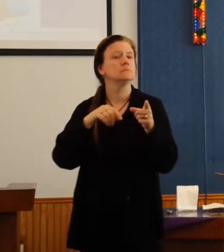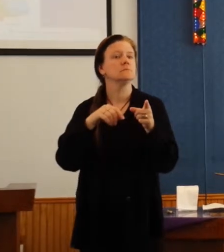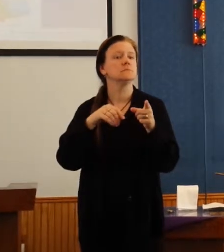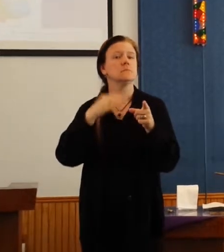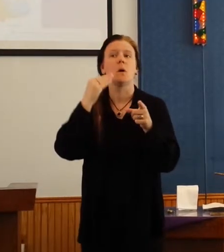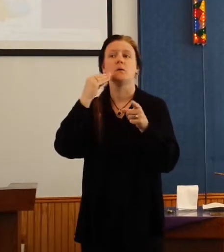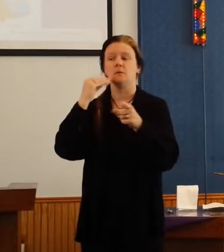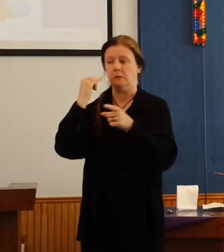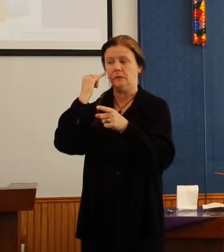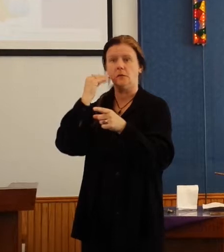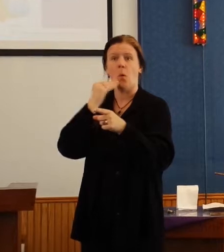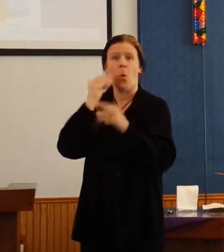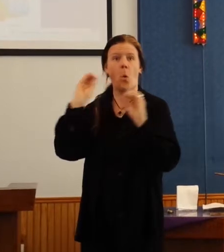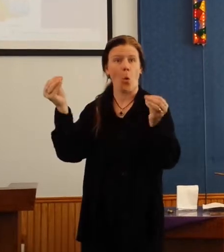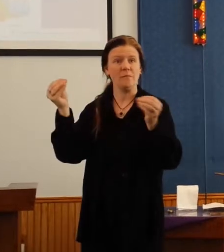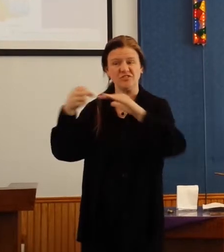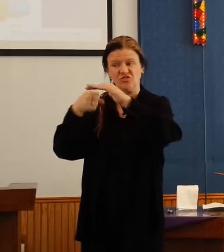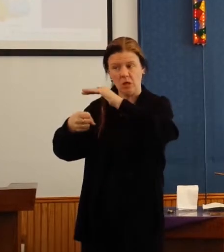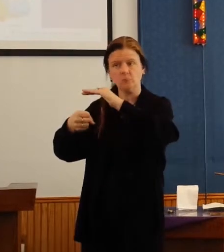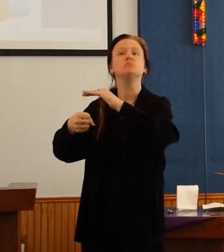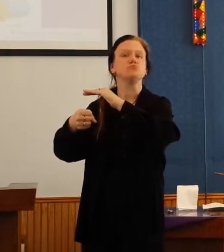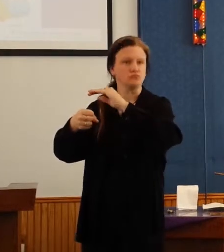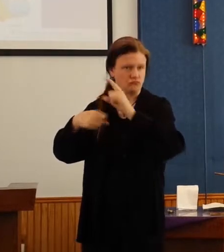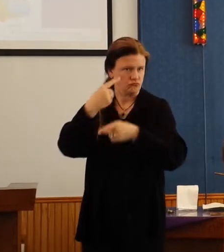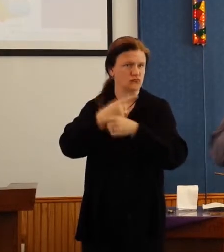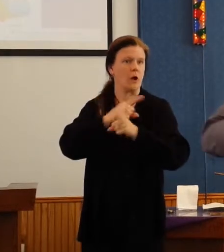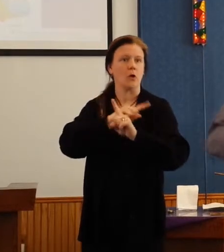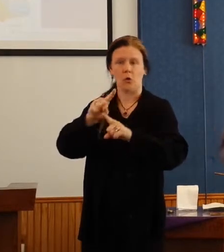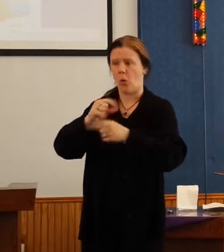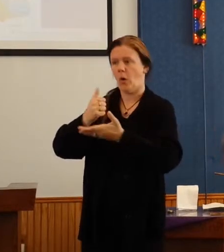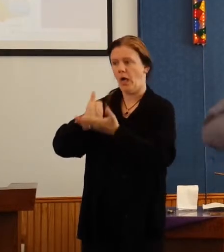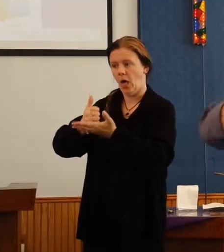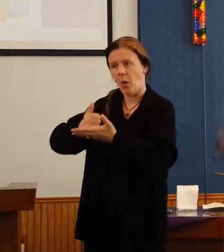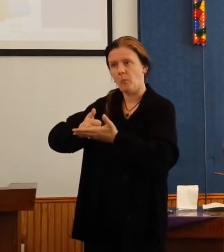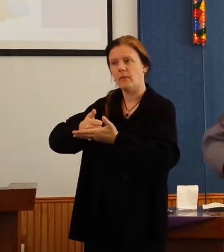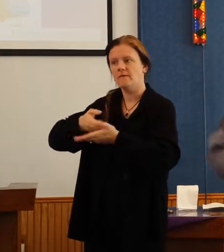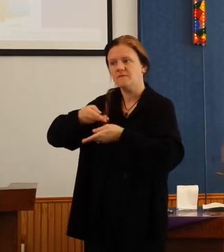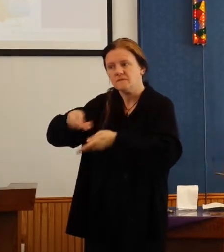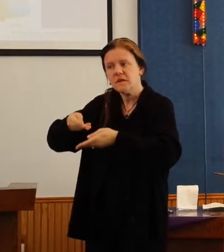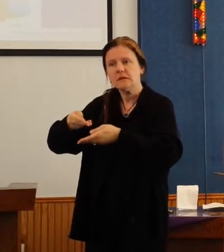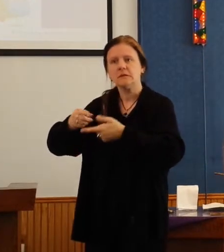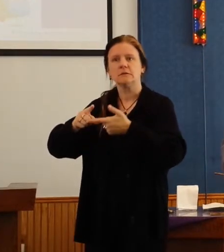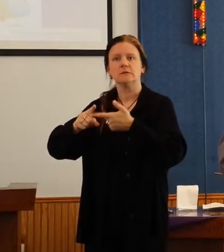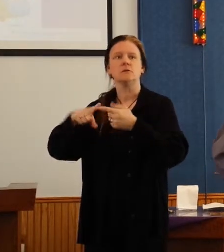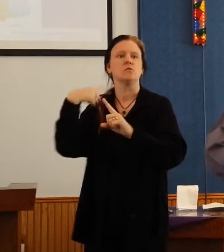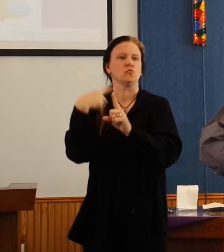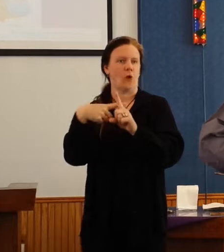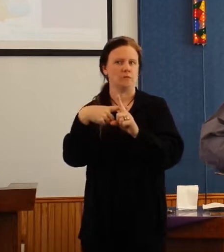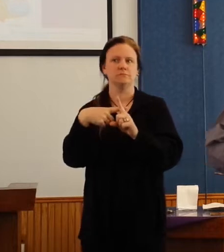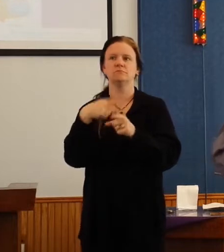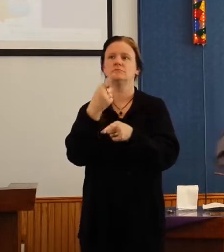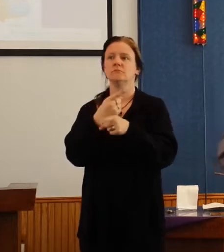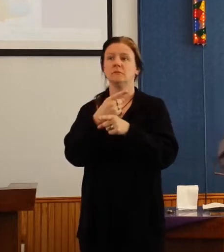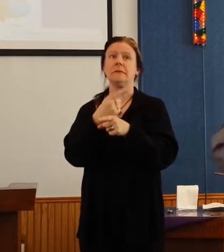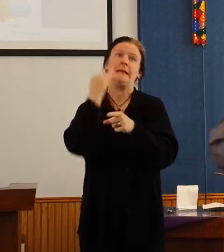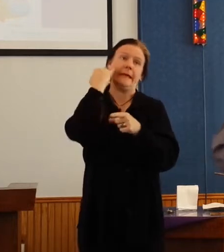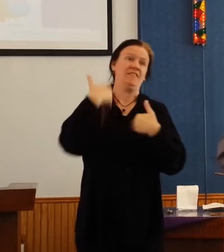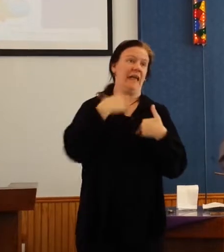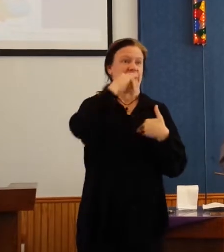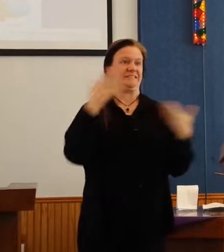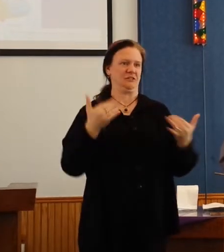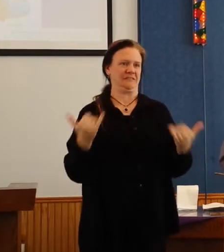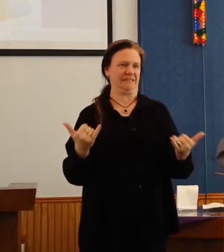feed the homeless. Exactly. There are so many things that we can do, and the idea was to get the kids to think about some of the things that